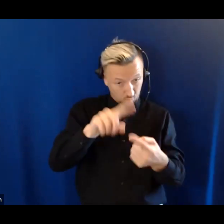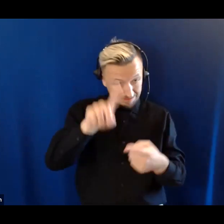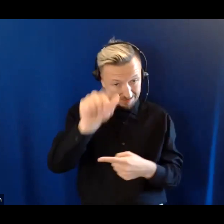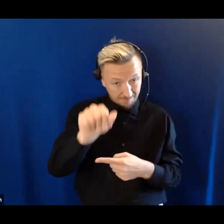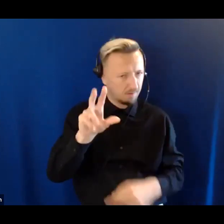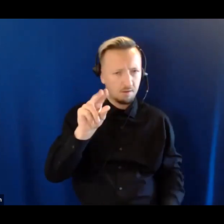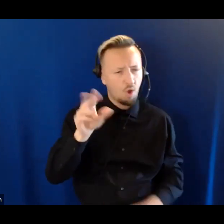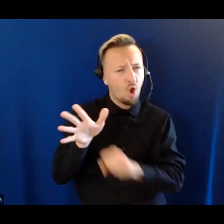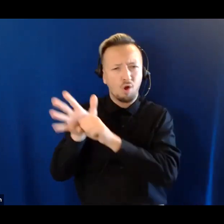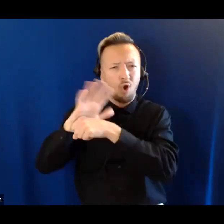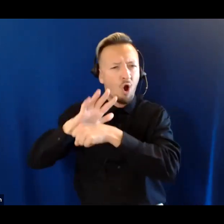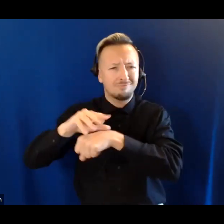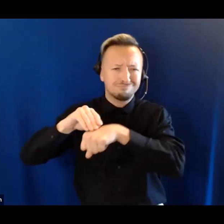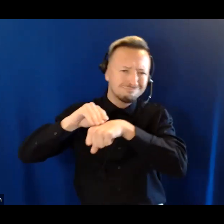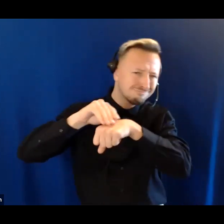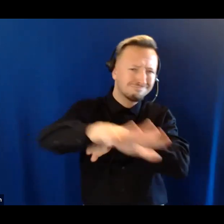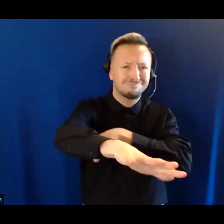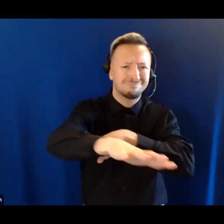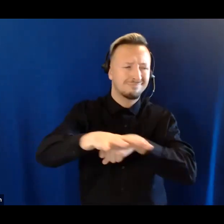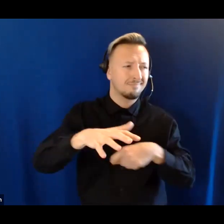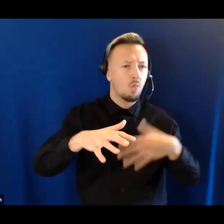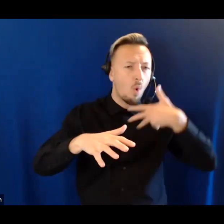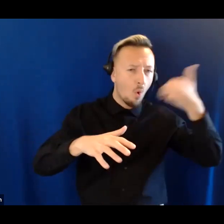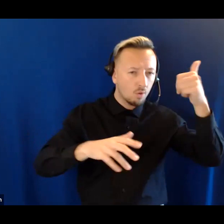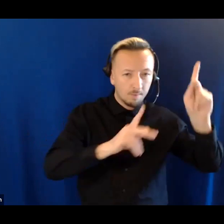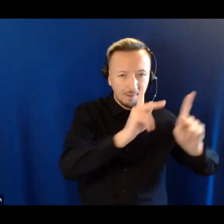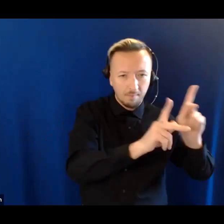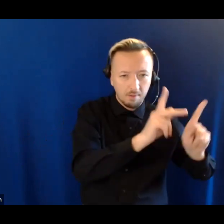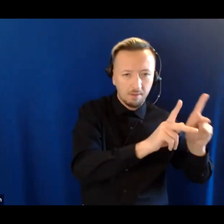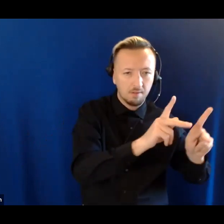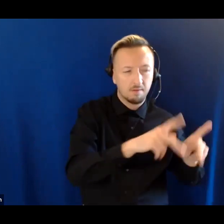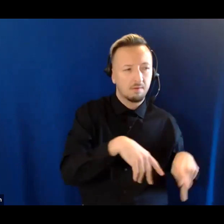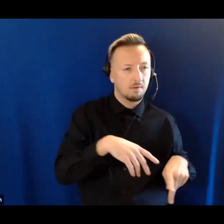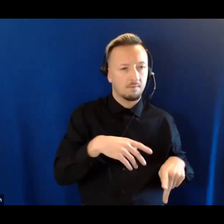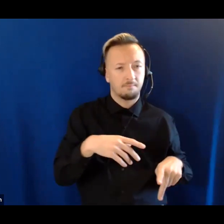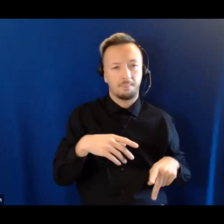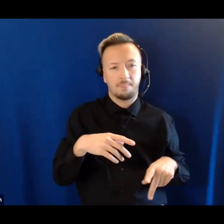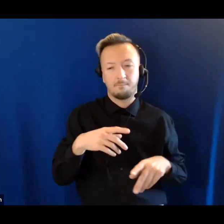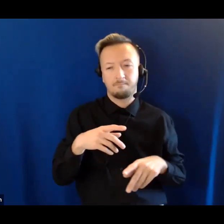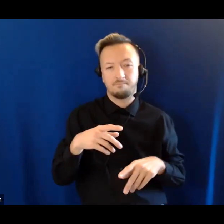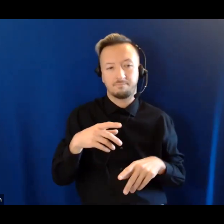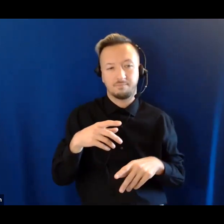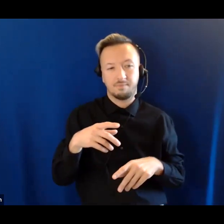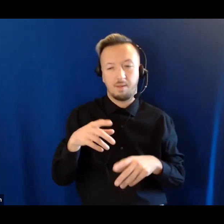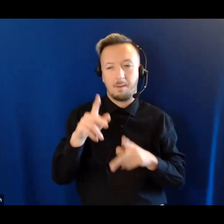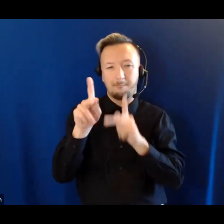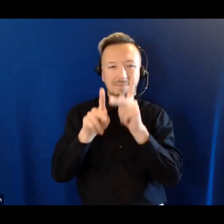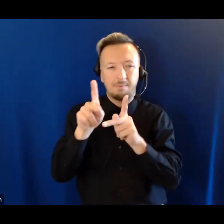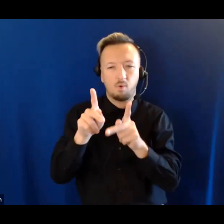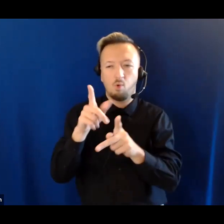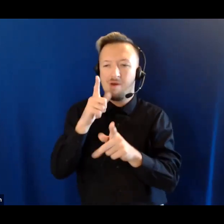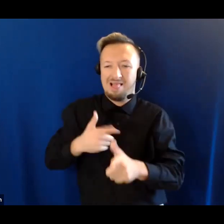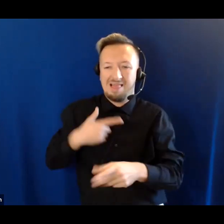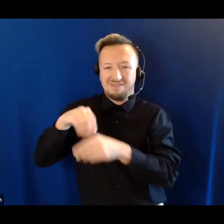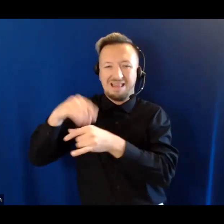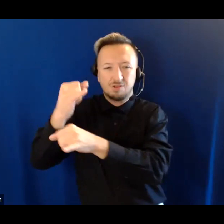COVID has affected, you know, the aging population, persons in congregate settings,